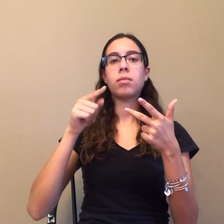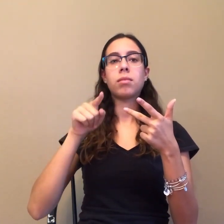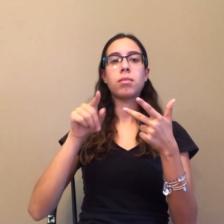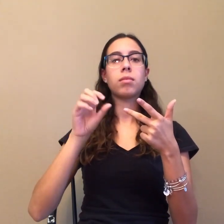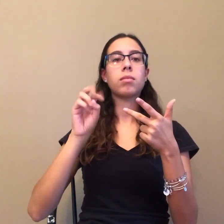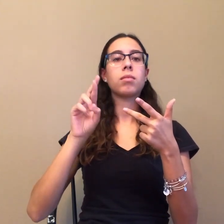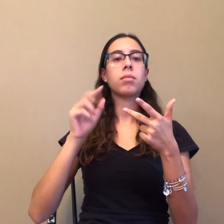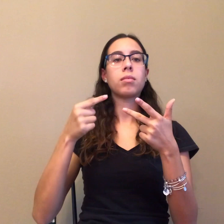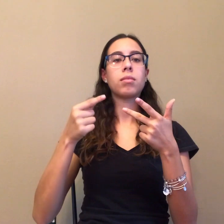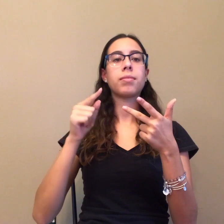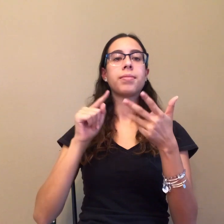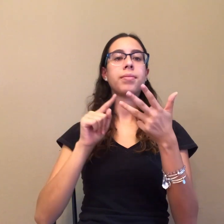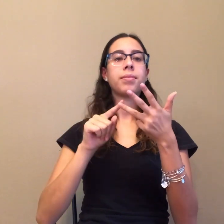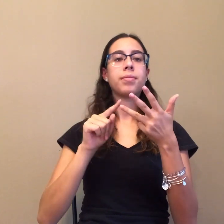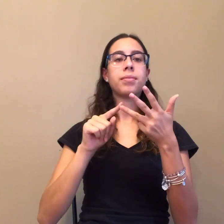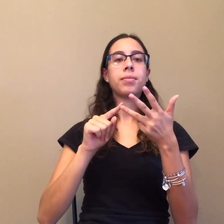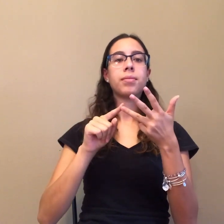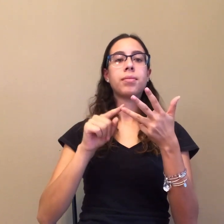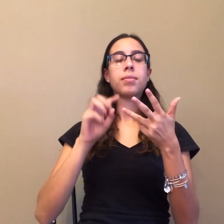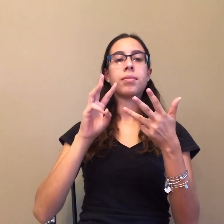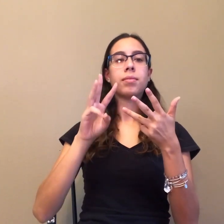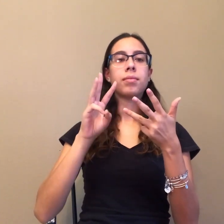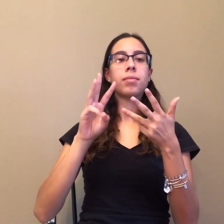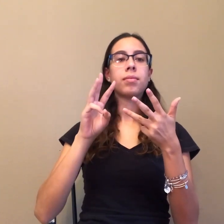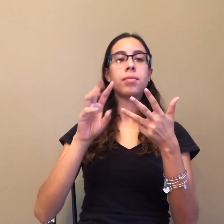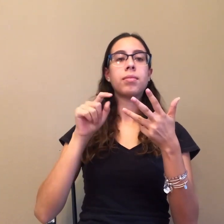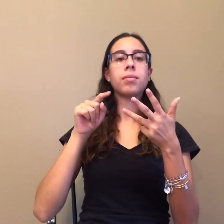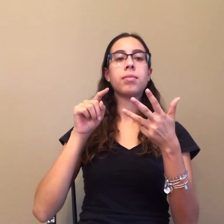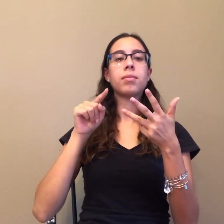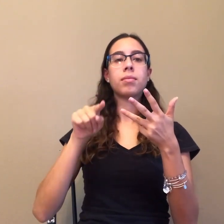www.cuedspeech.org. The fourth,